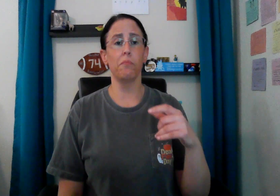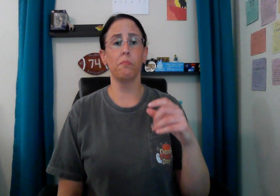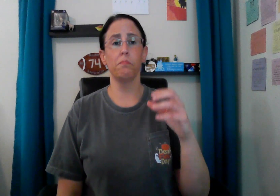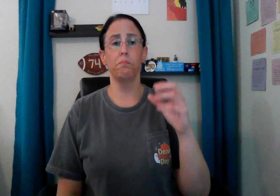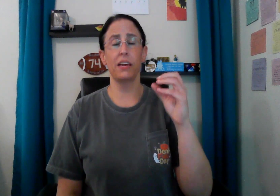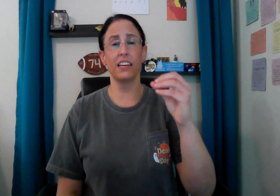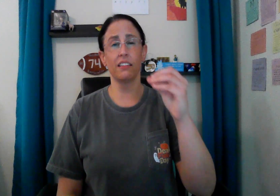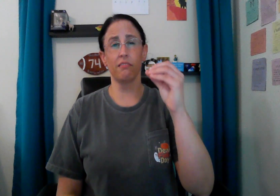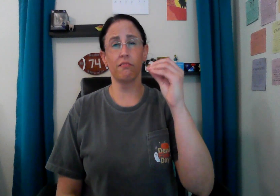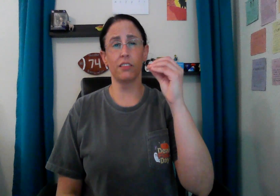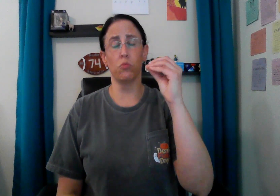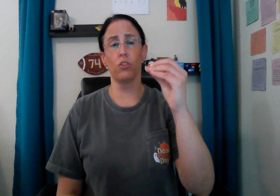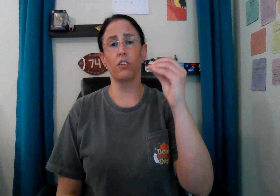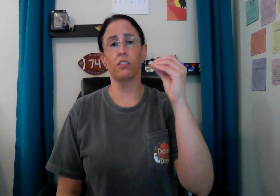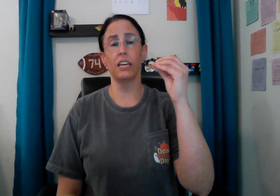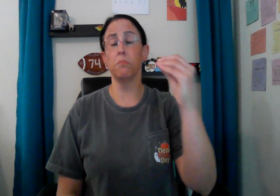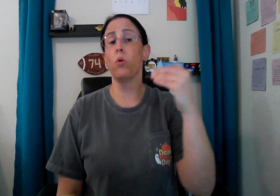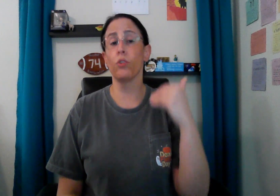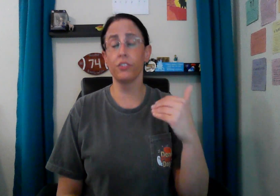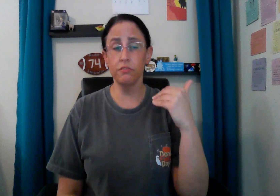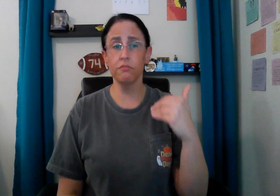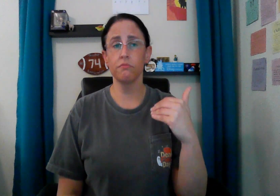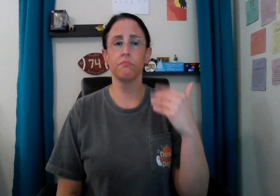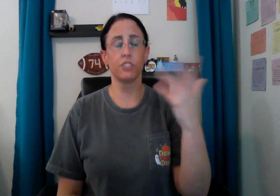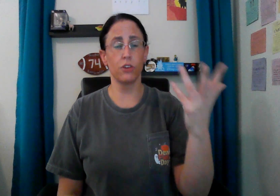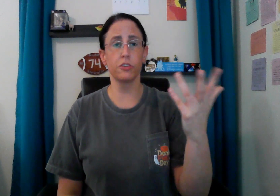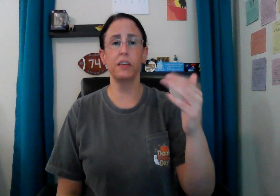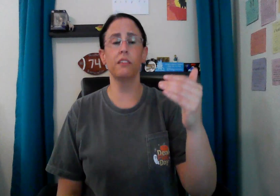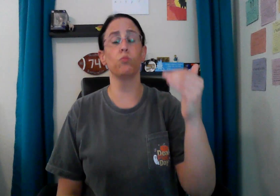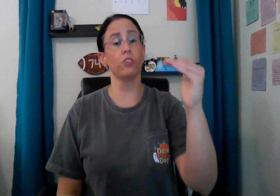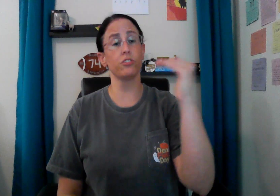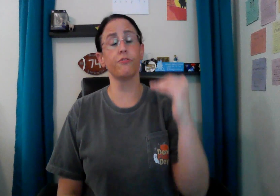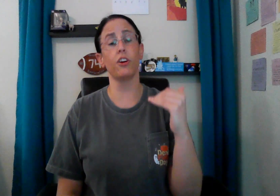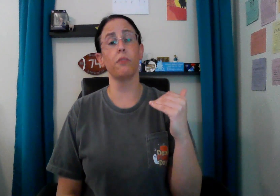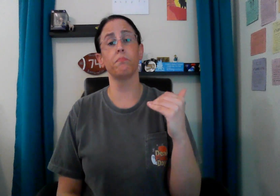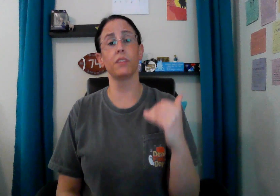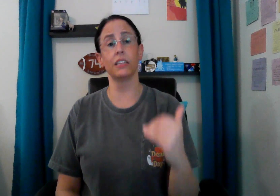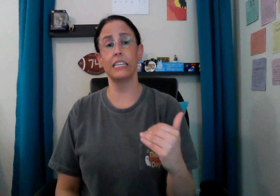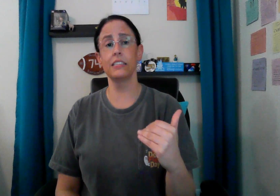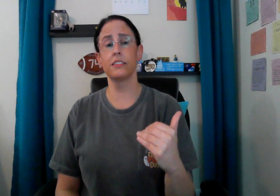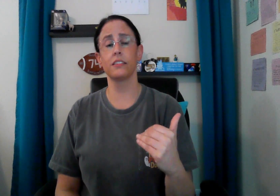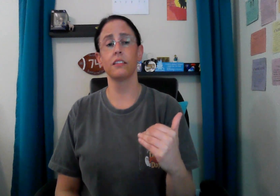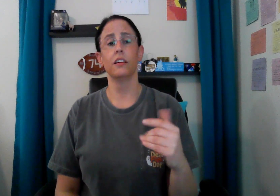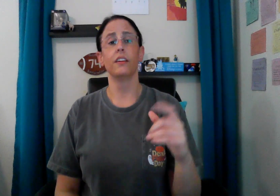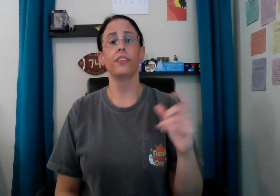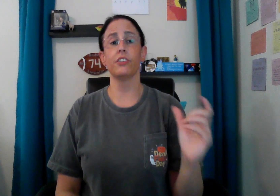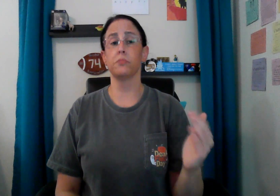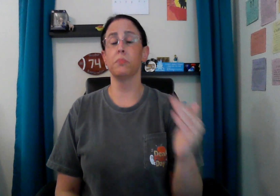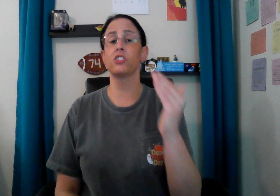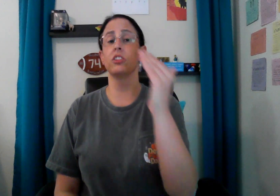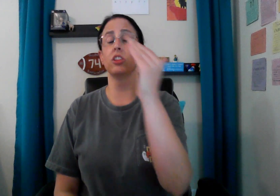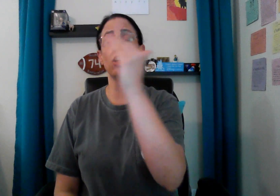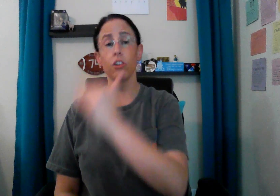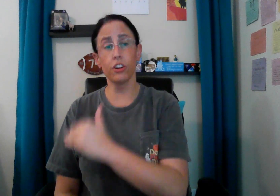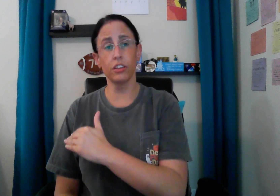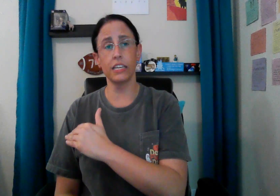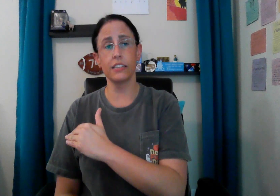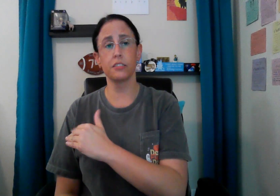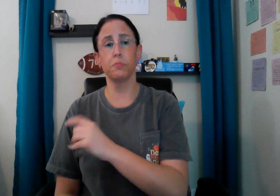I'm picking the more important, so to speak, words from the list. There is a much longer list, but